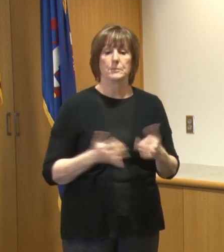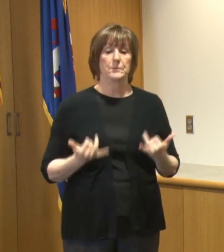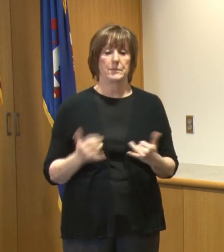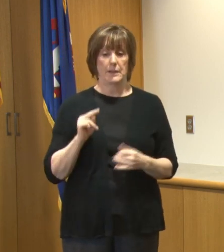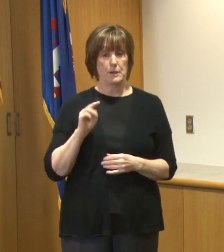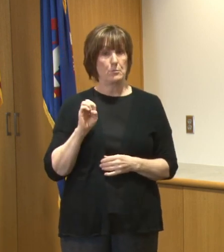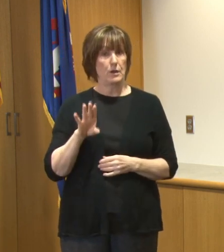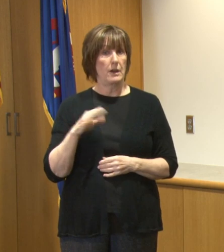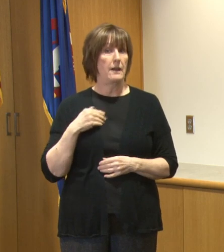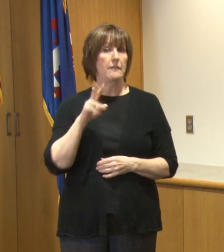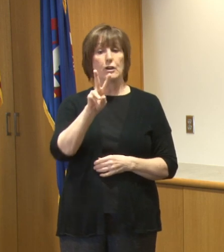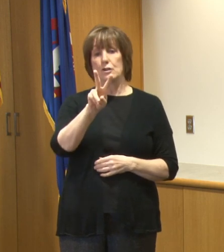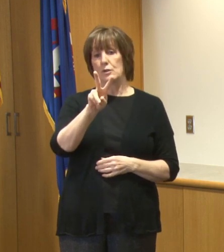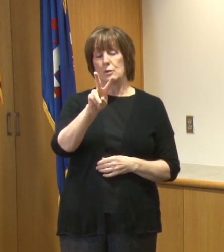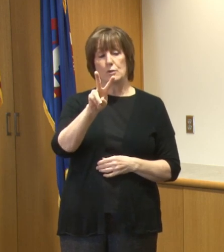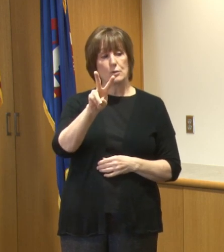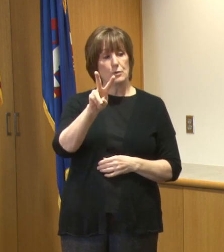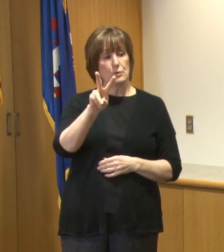has